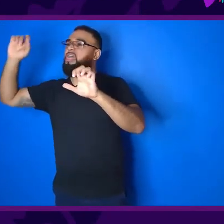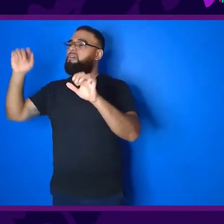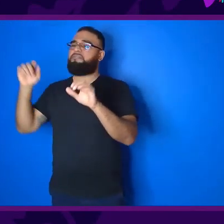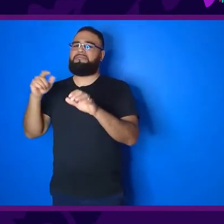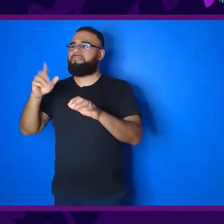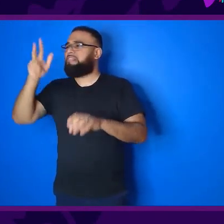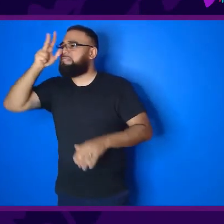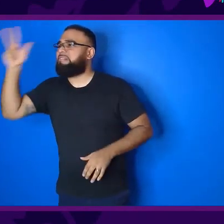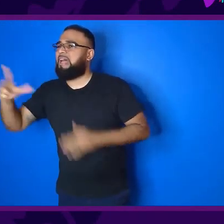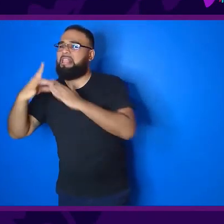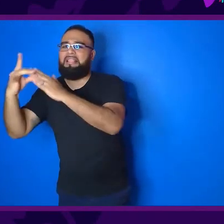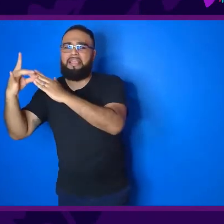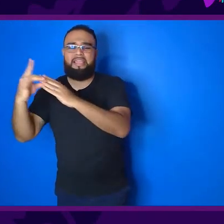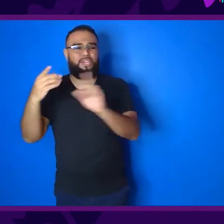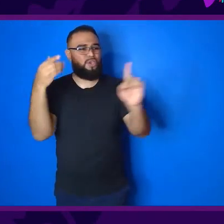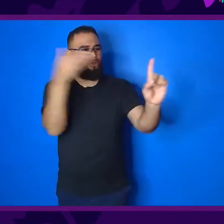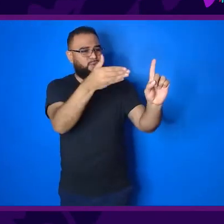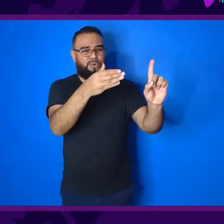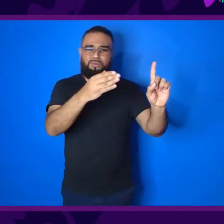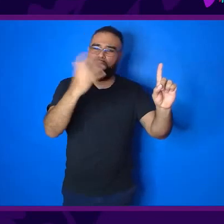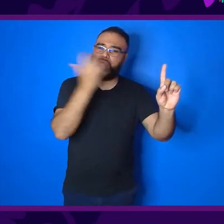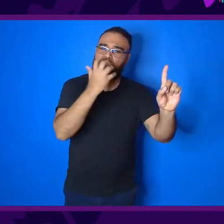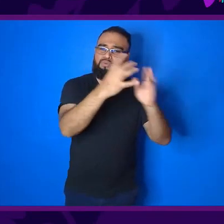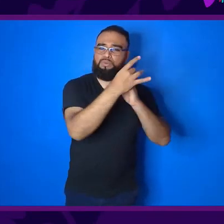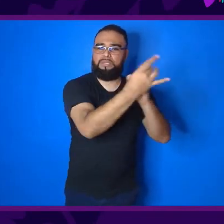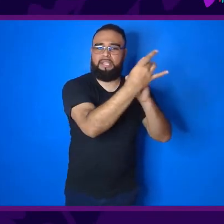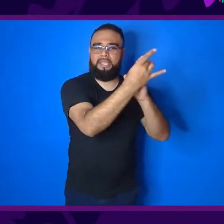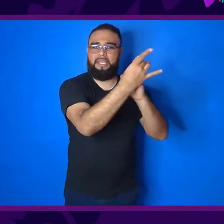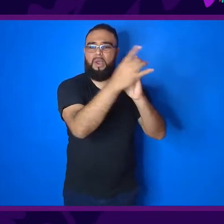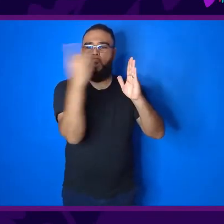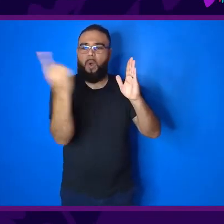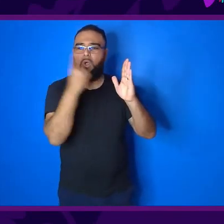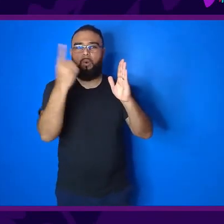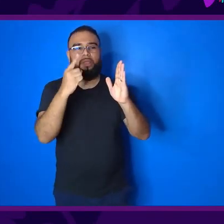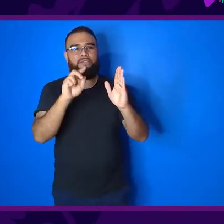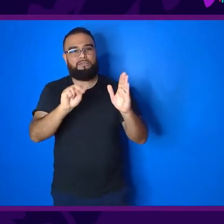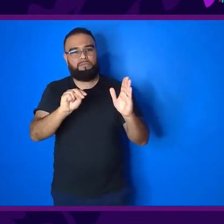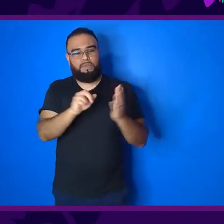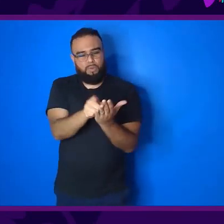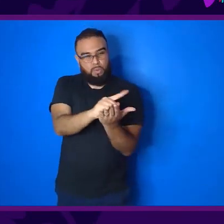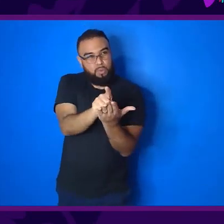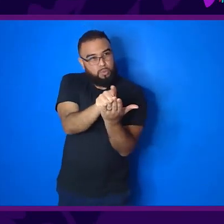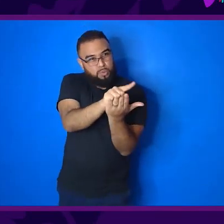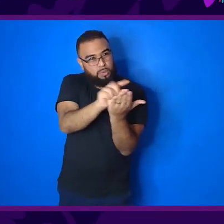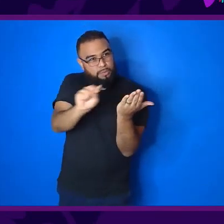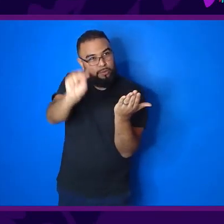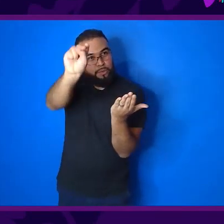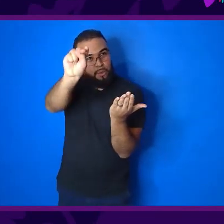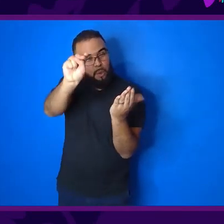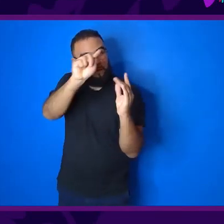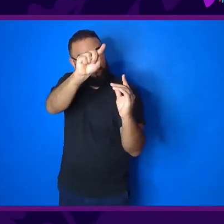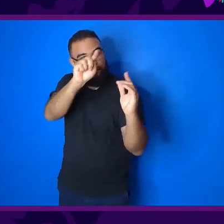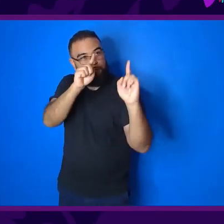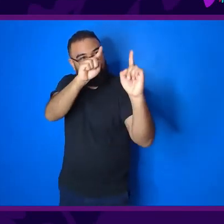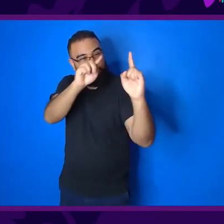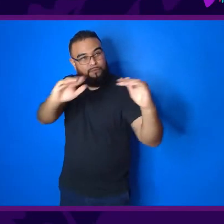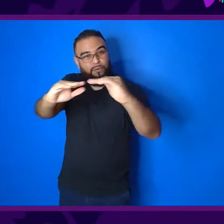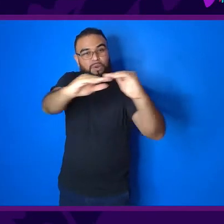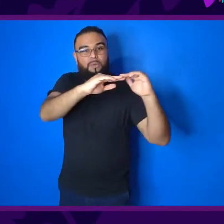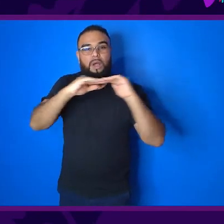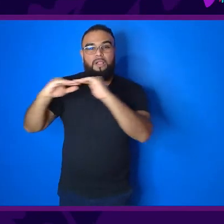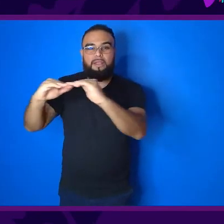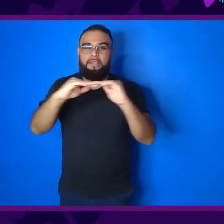magnetic north towards justice, towards equality, gender equality, fairness for people working in the fields and elsewhere. You've